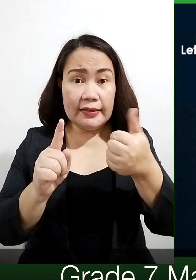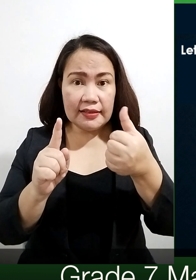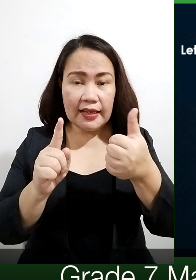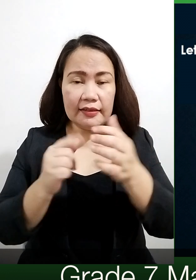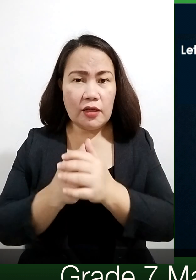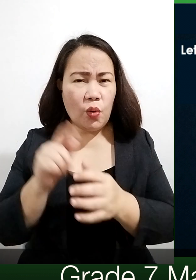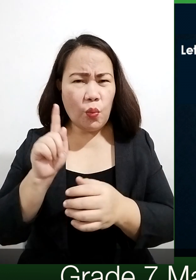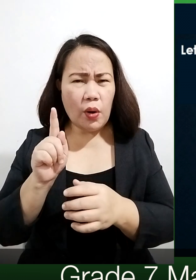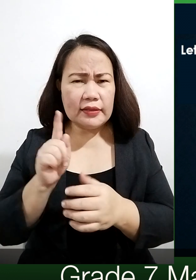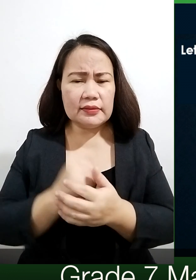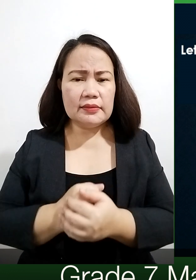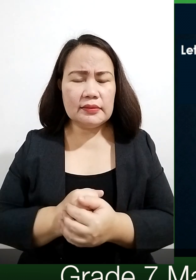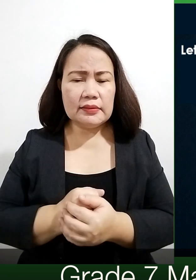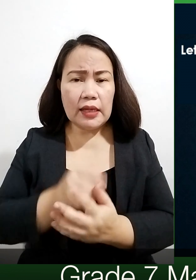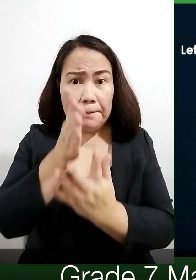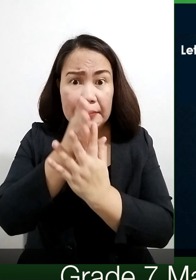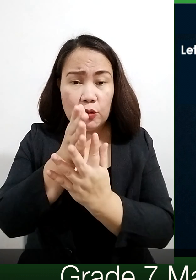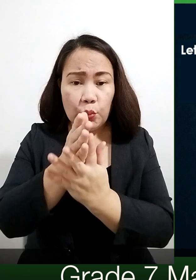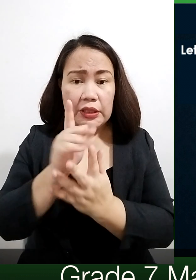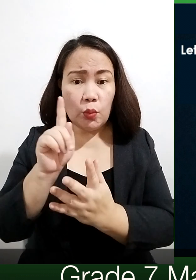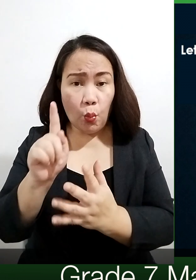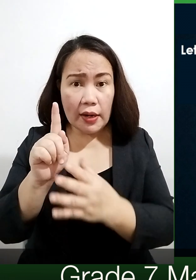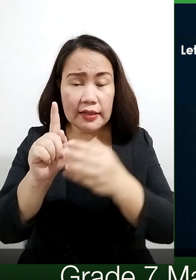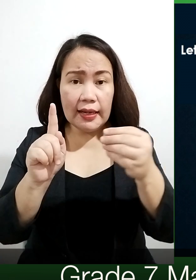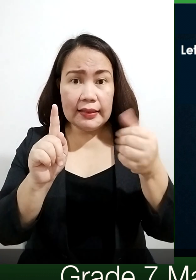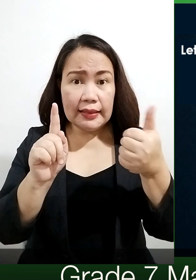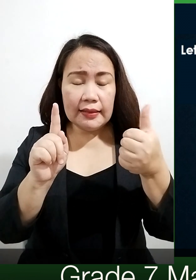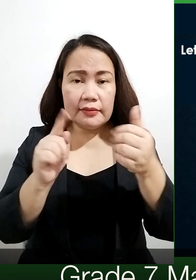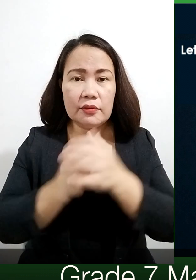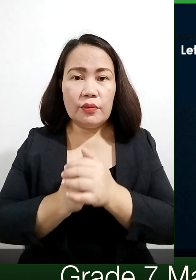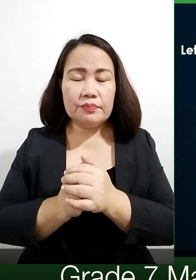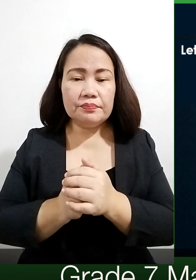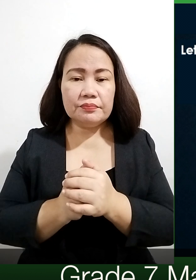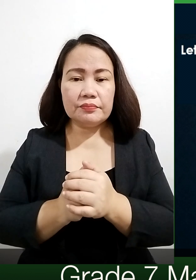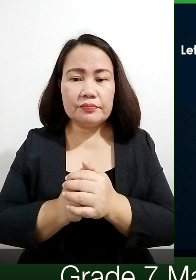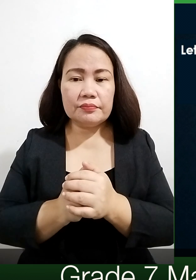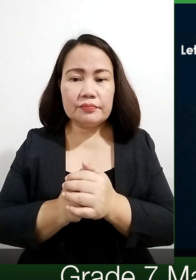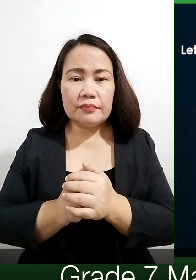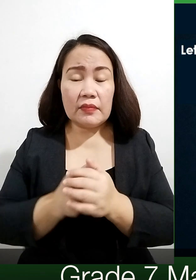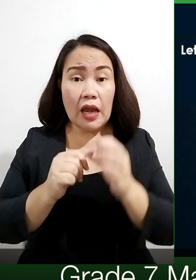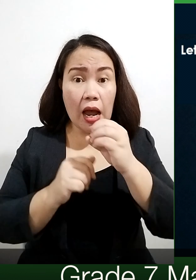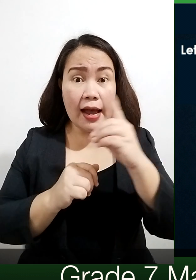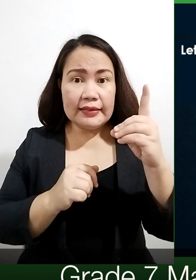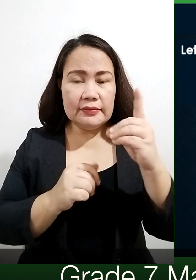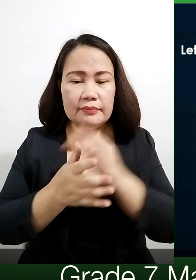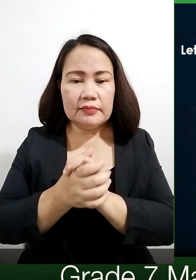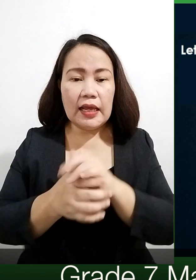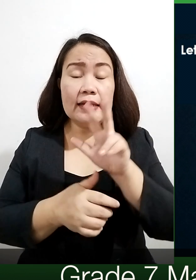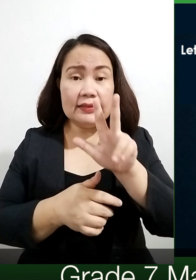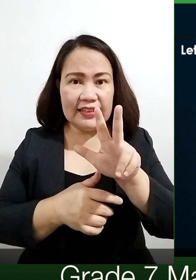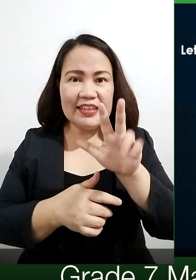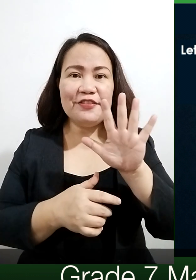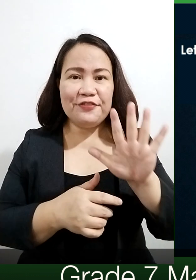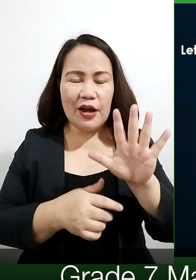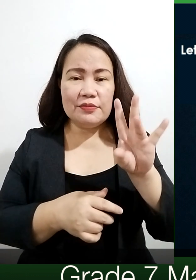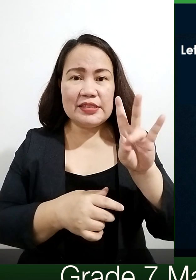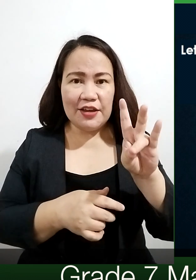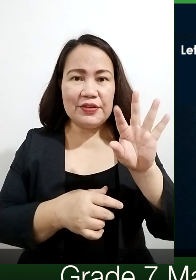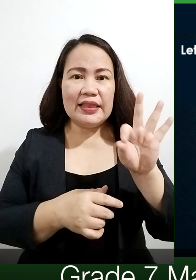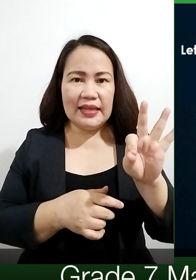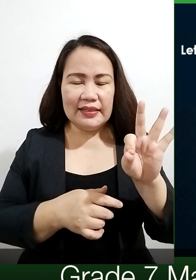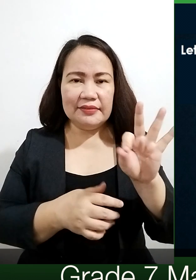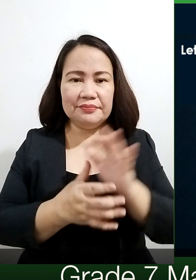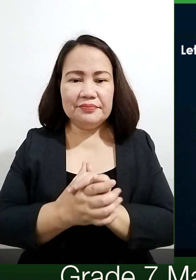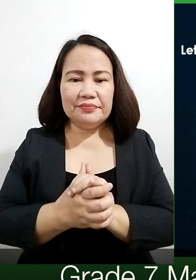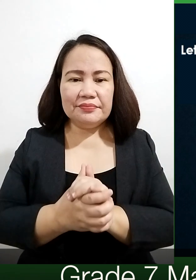add numbers? What are those numbers o add numbers between? Nasa gitna ng 1 and 10. So, we have